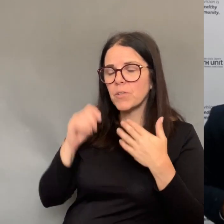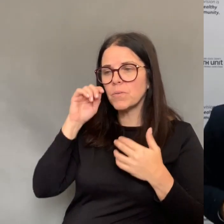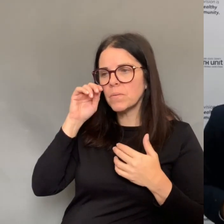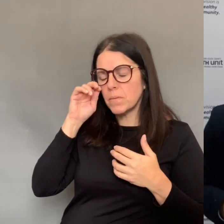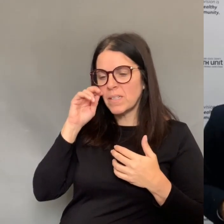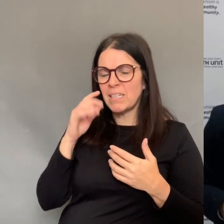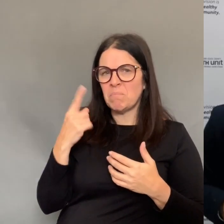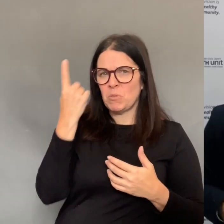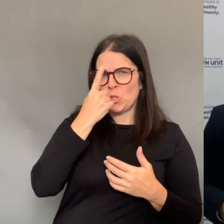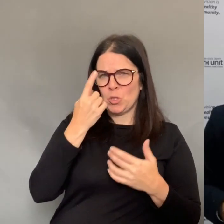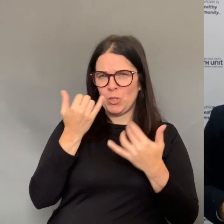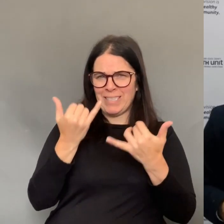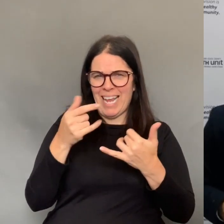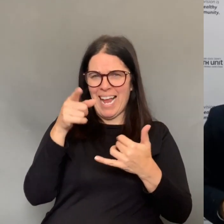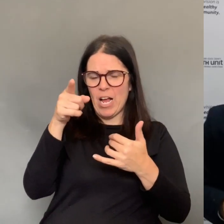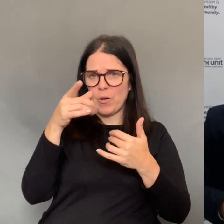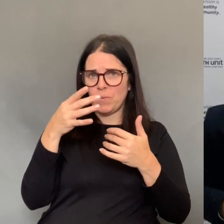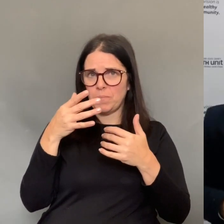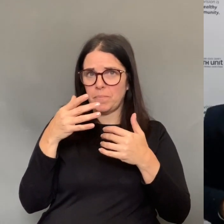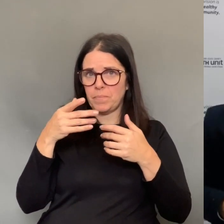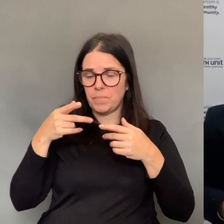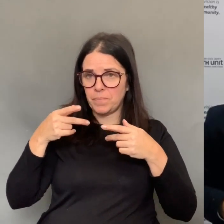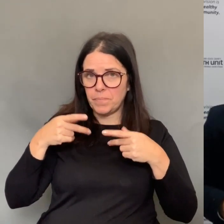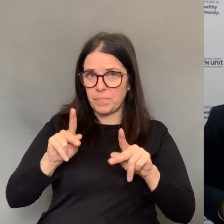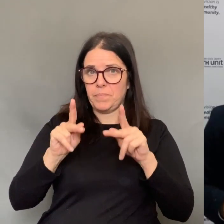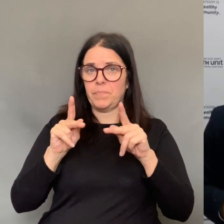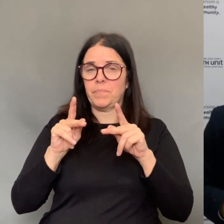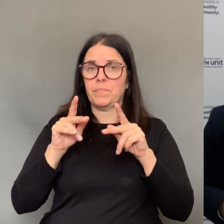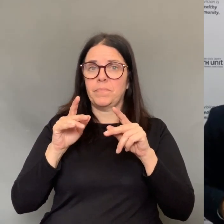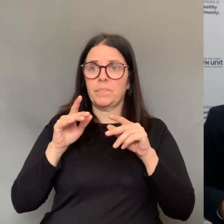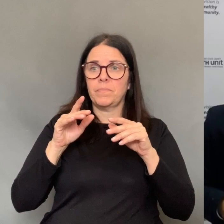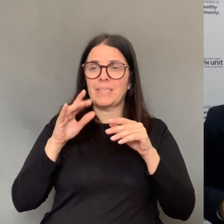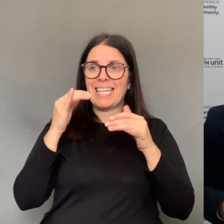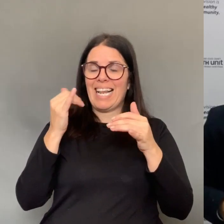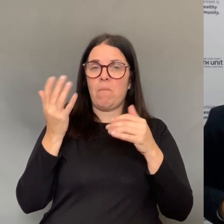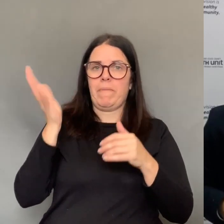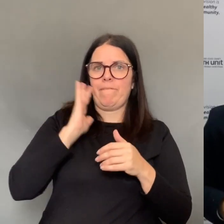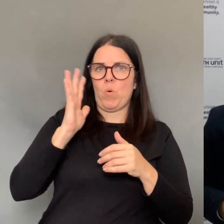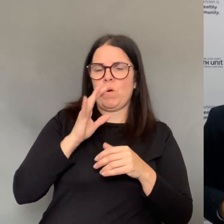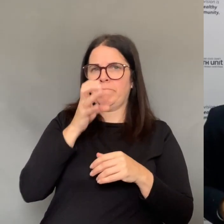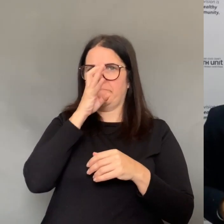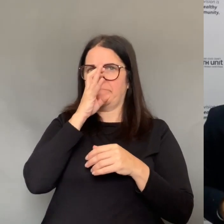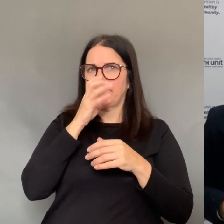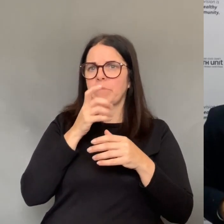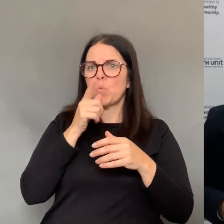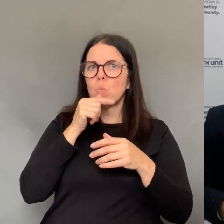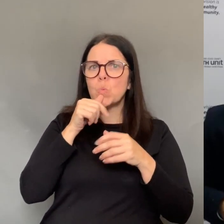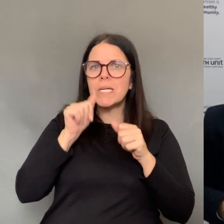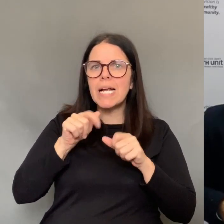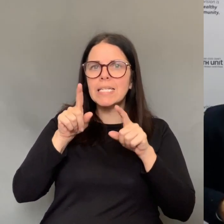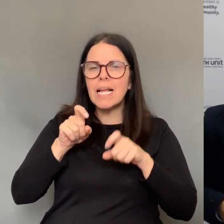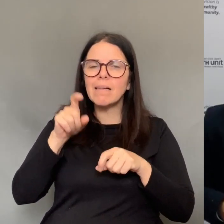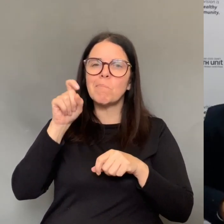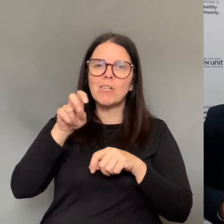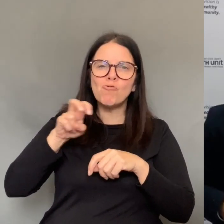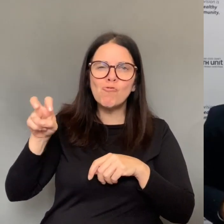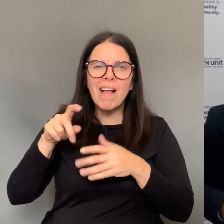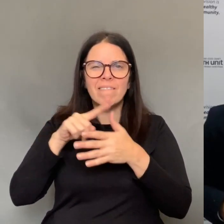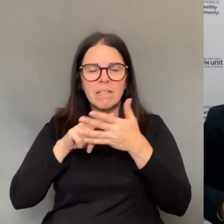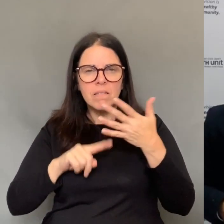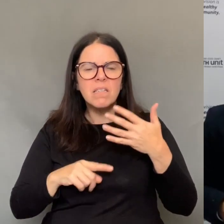get a test? So Theresa mentioned all those criteria in her presentation,